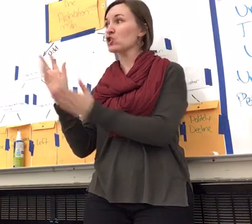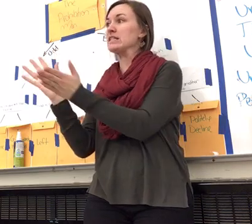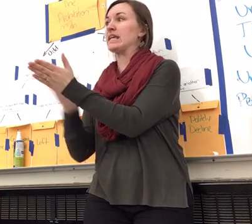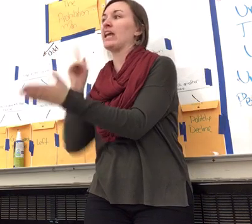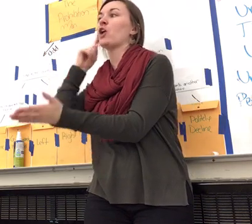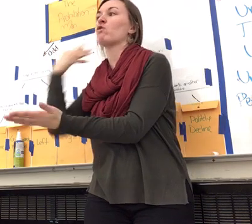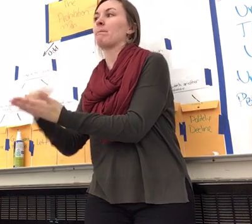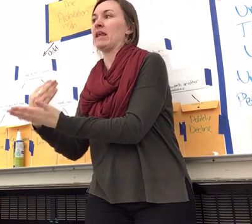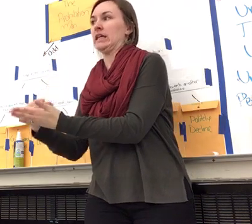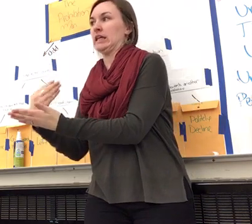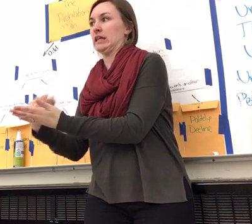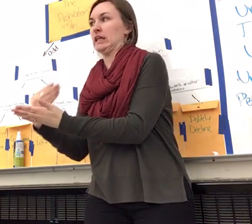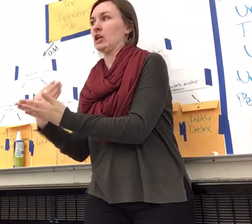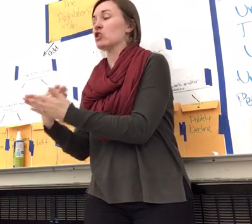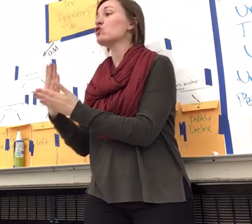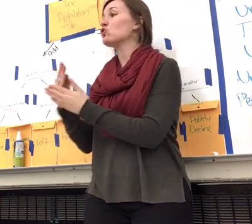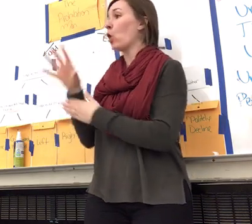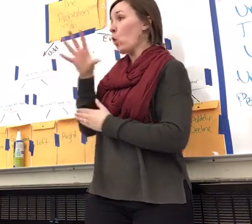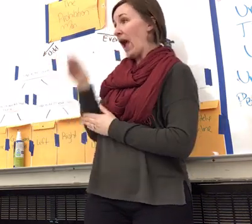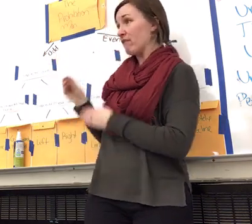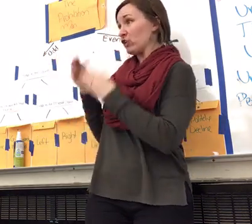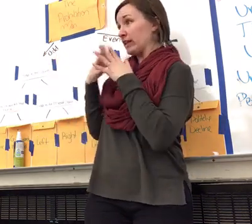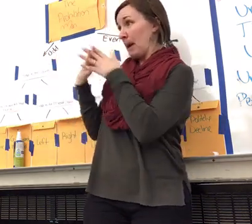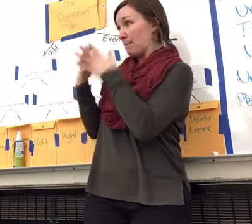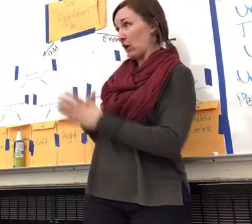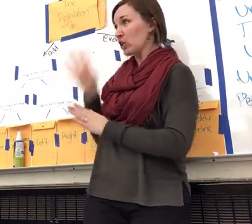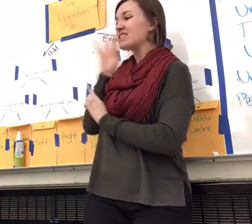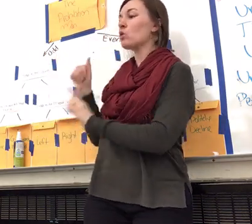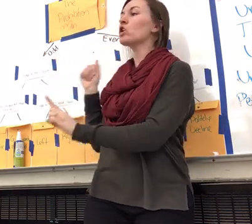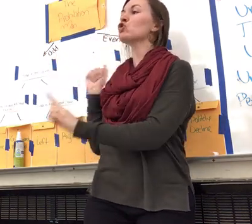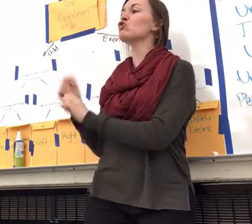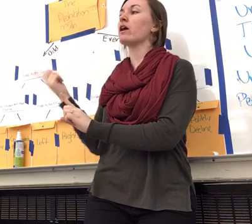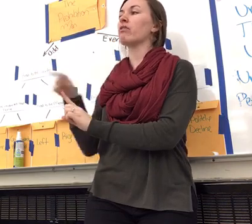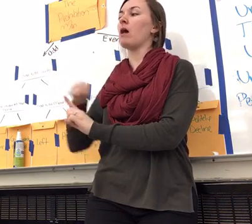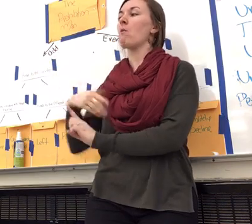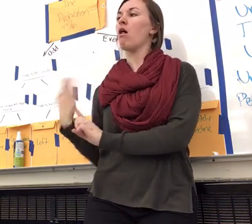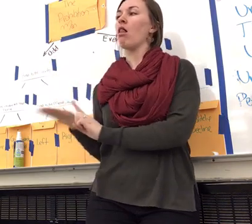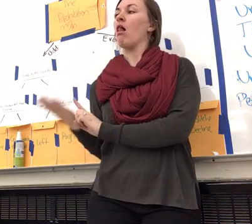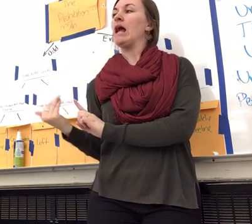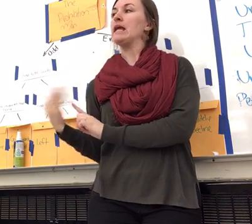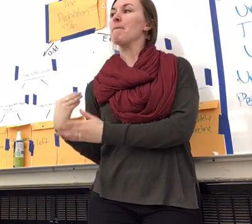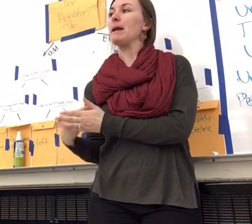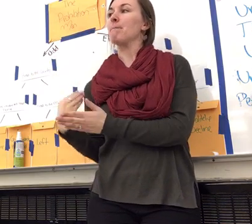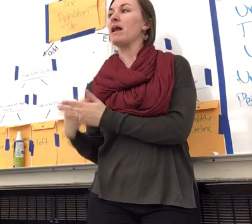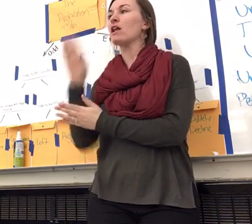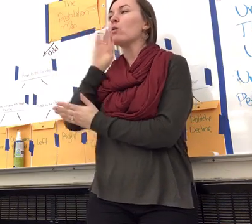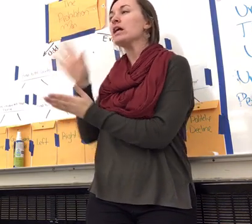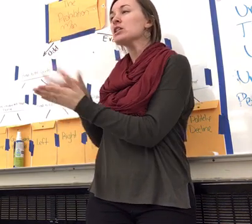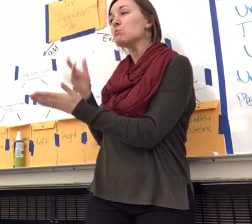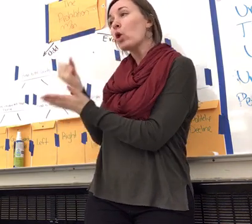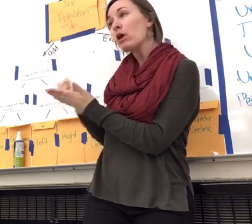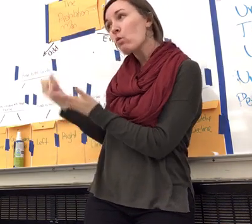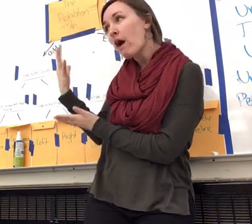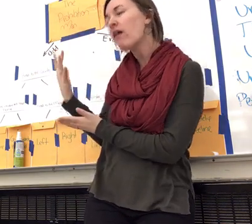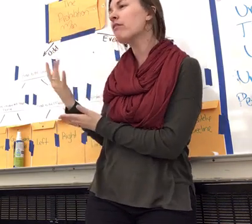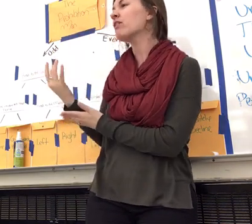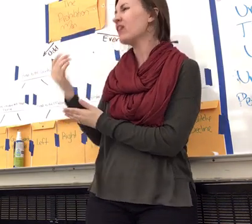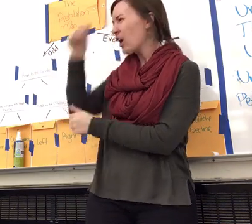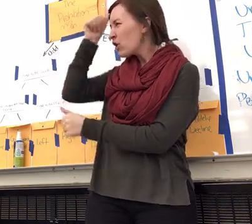going to trick African Americans into giving them money. They're going to exploit the wealth, anything they can for personal gain. Remember that carpet bag is a